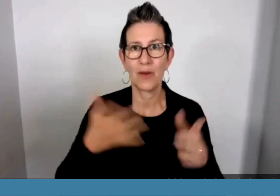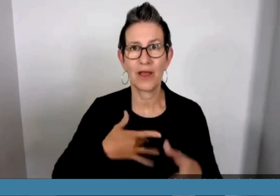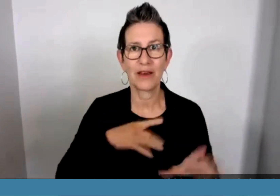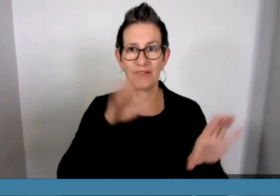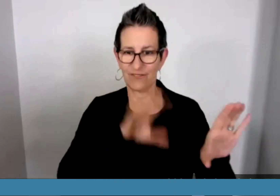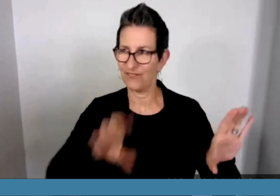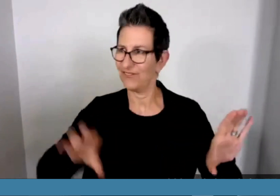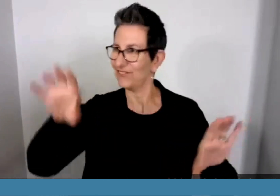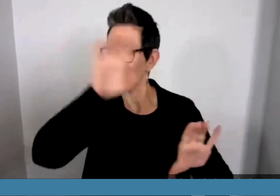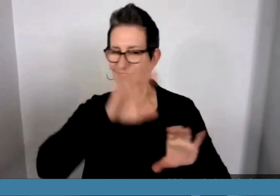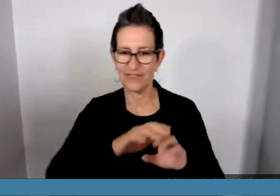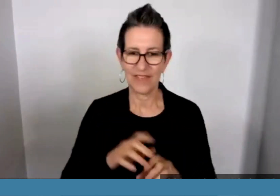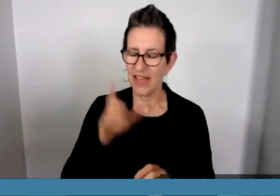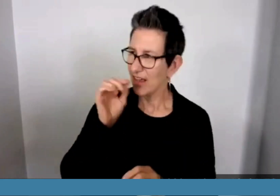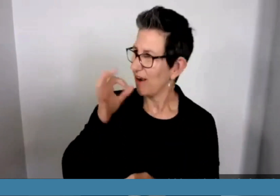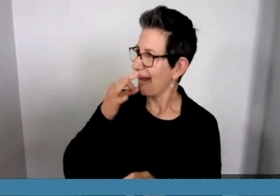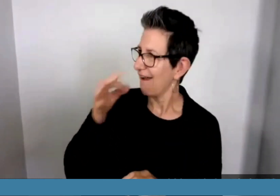Do you mind if I ask a question?